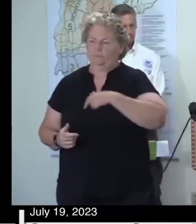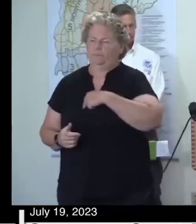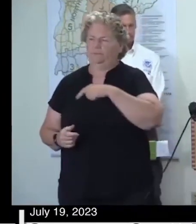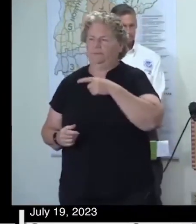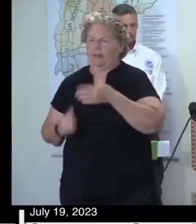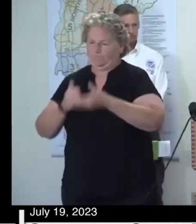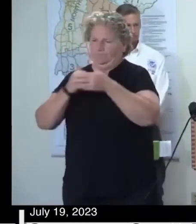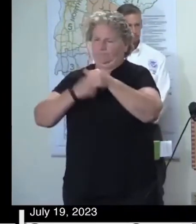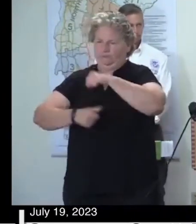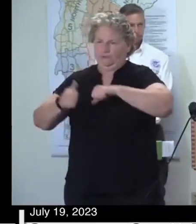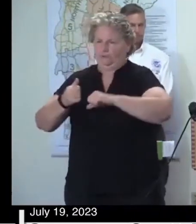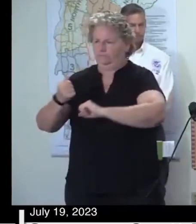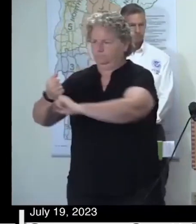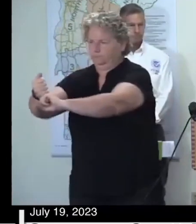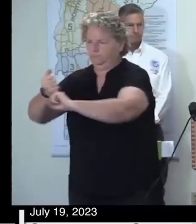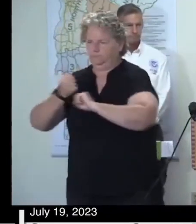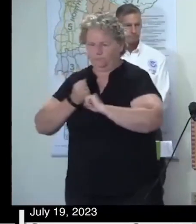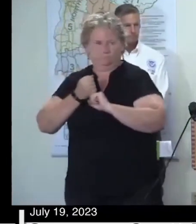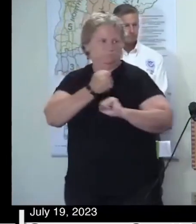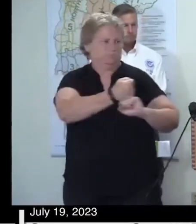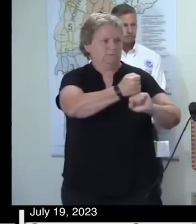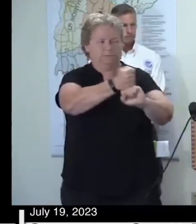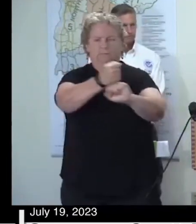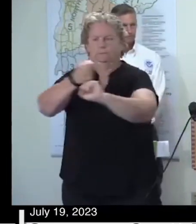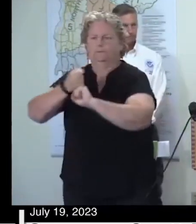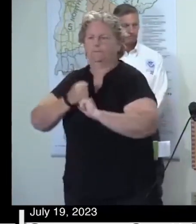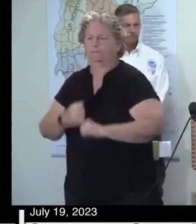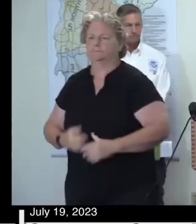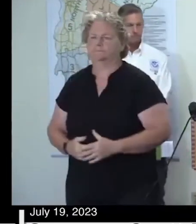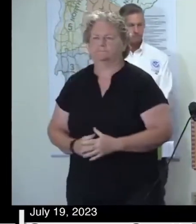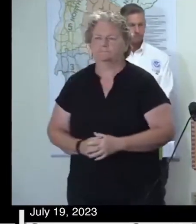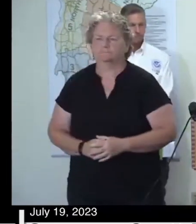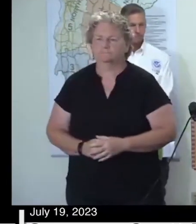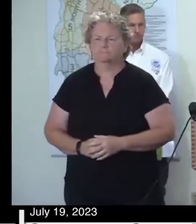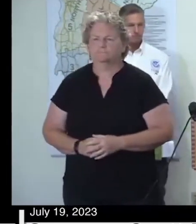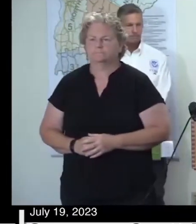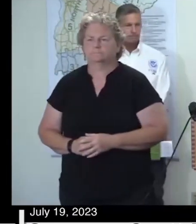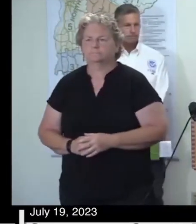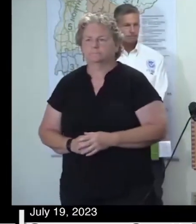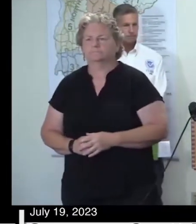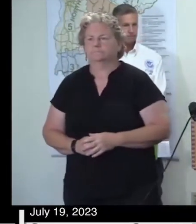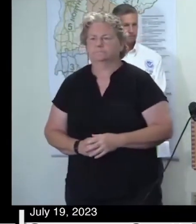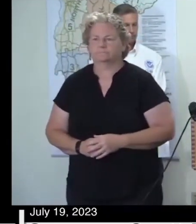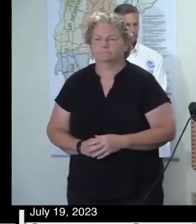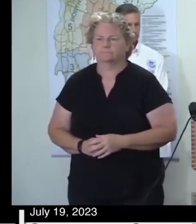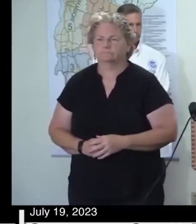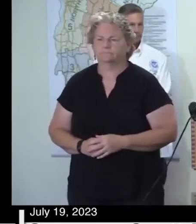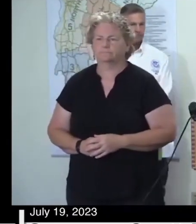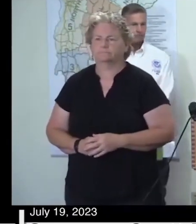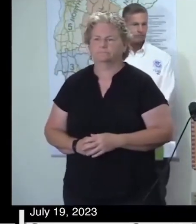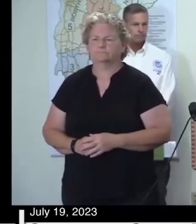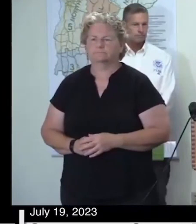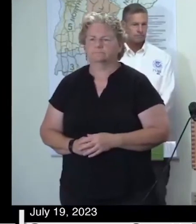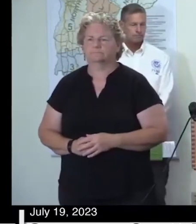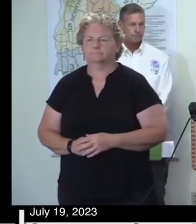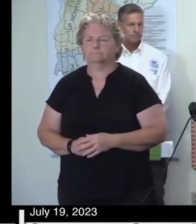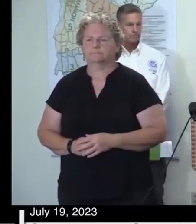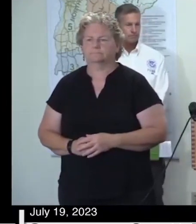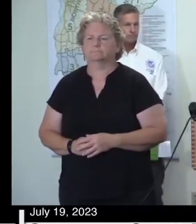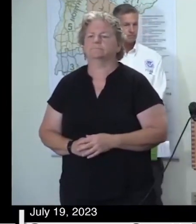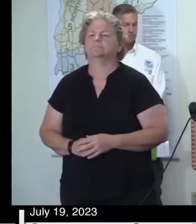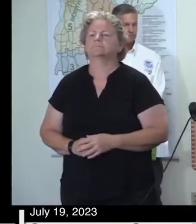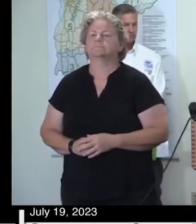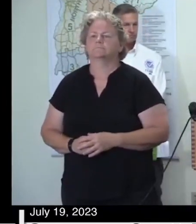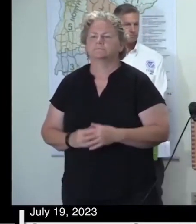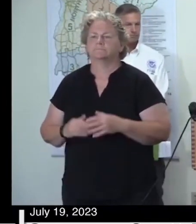you in preparations or planning after the initial conversation. Remember that seeking help is an act of self-care